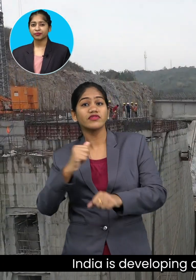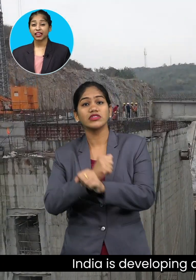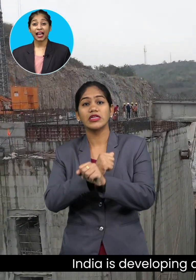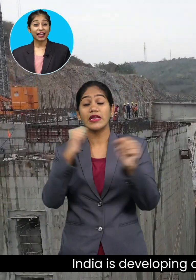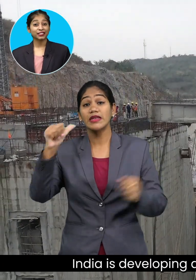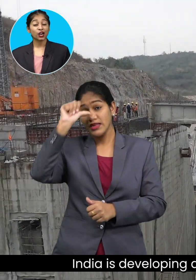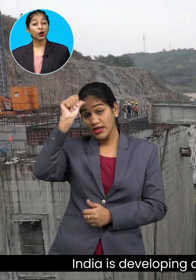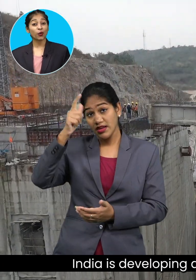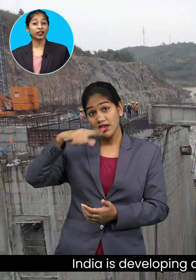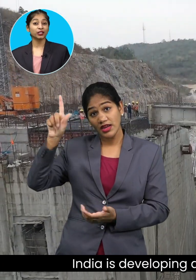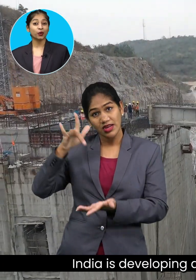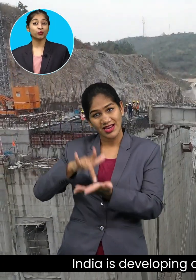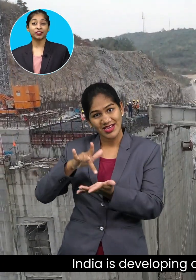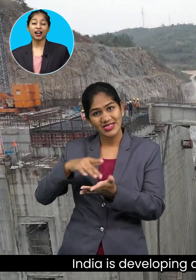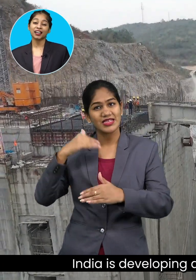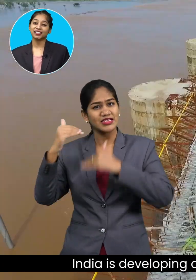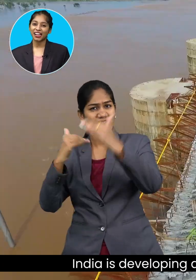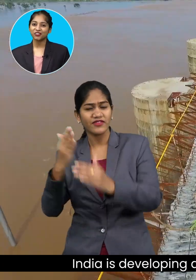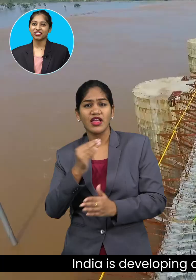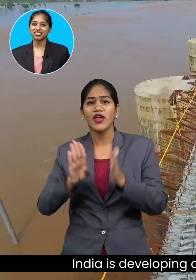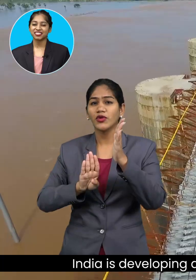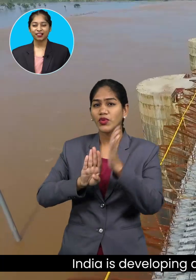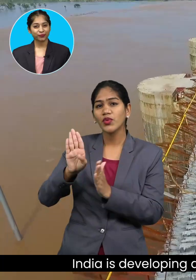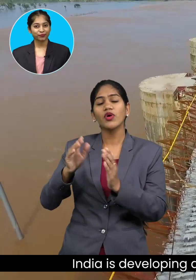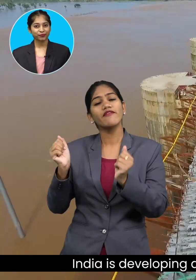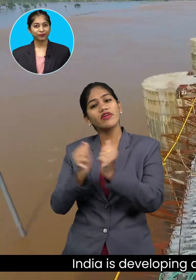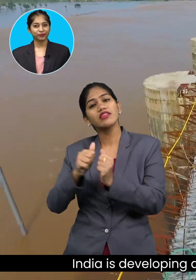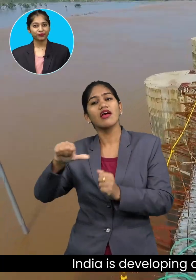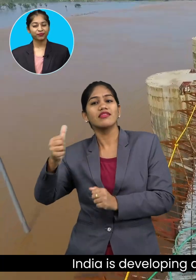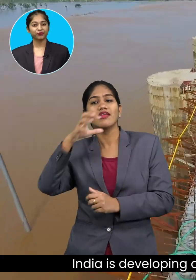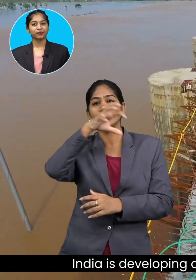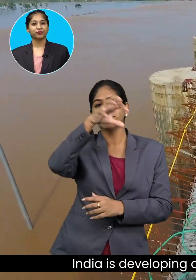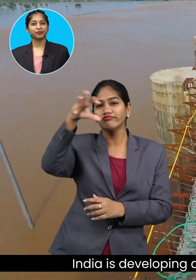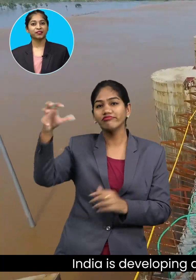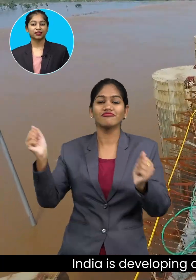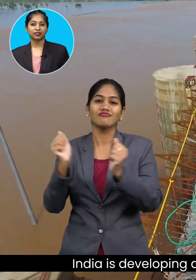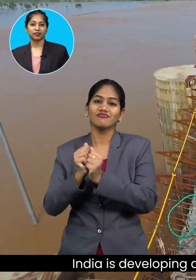developing and growing with the other countries.